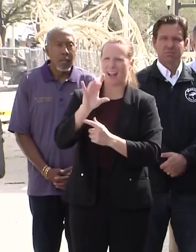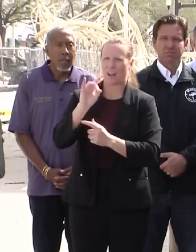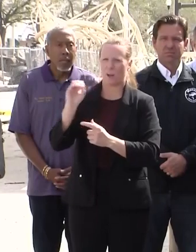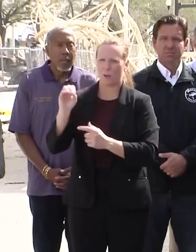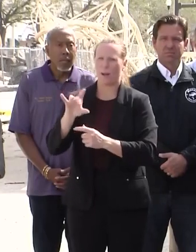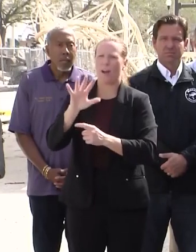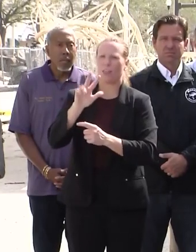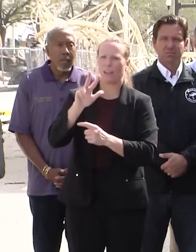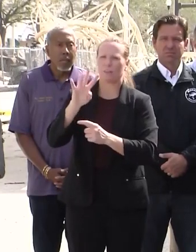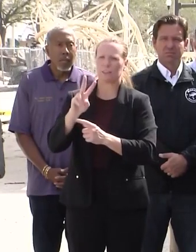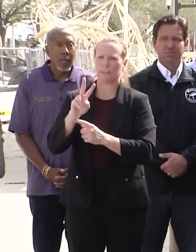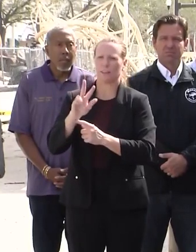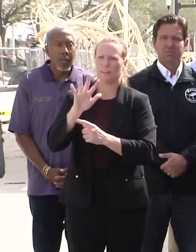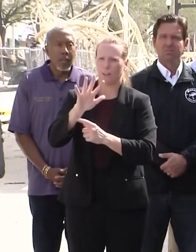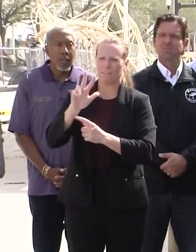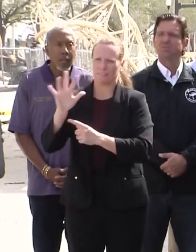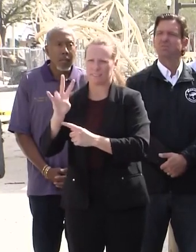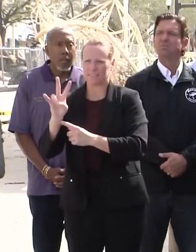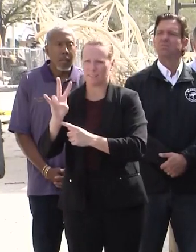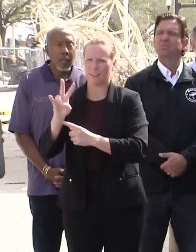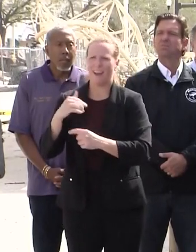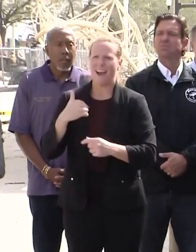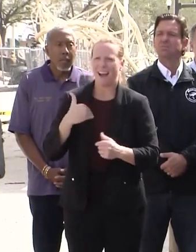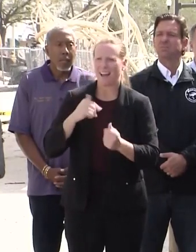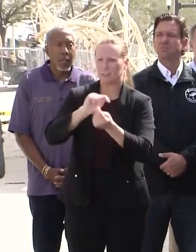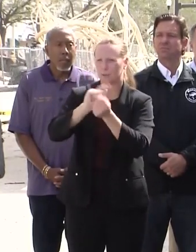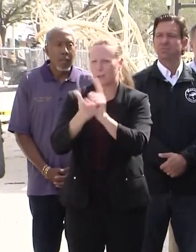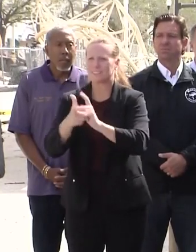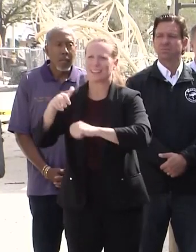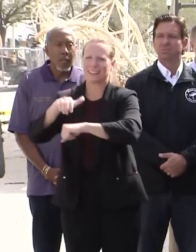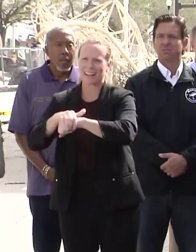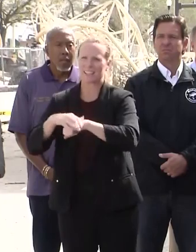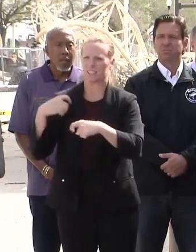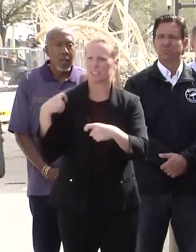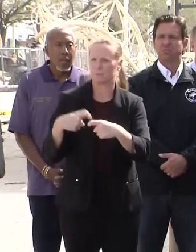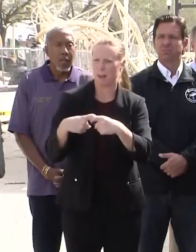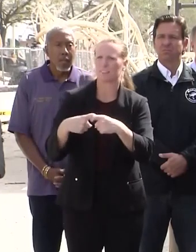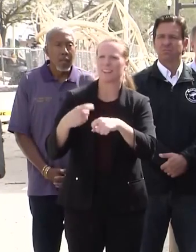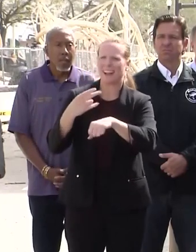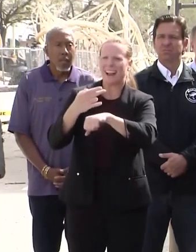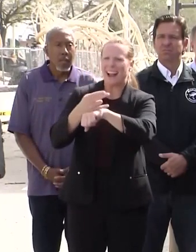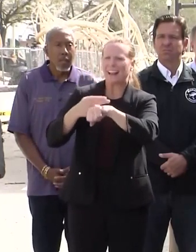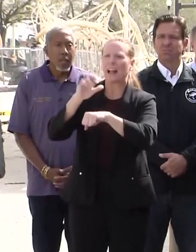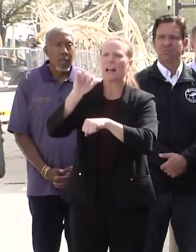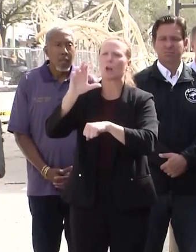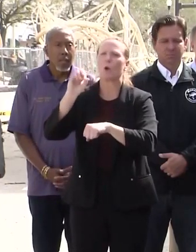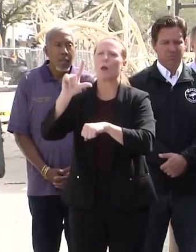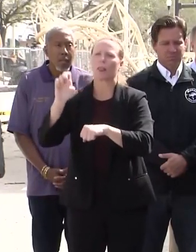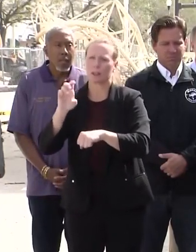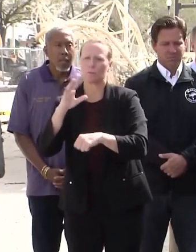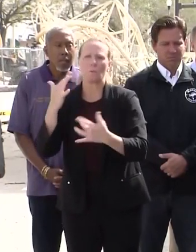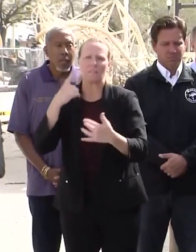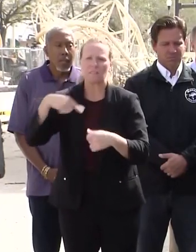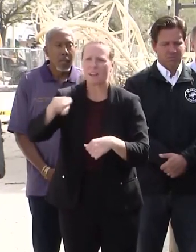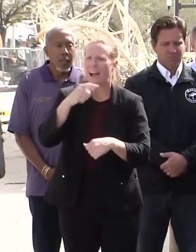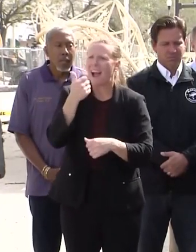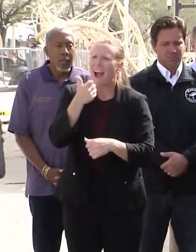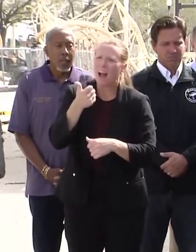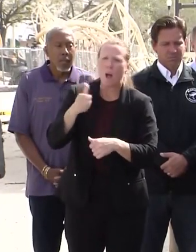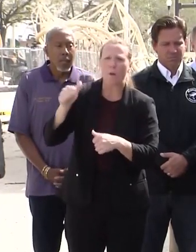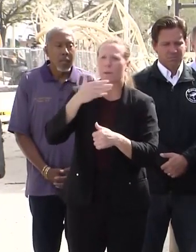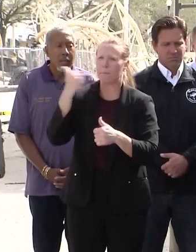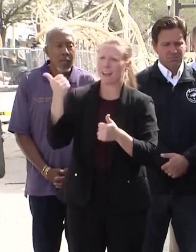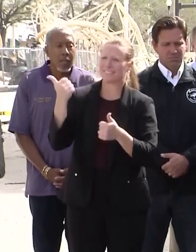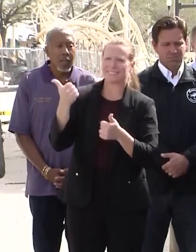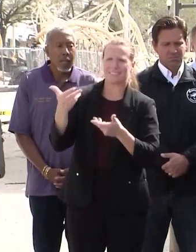1-800-342-3557. We have translators in English, Spanish, and Haitian Creole waiting for you. As always, our best way to get updates on the web